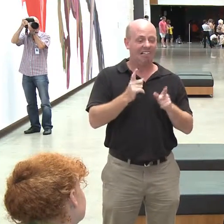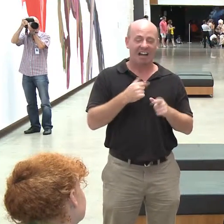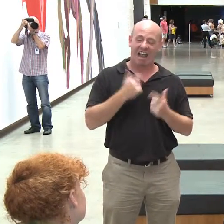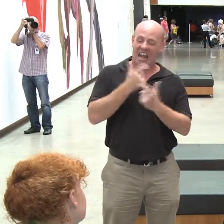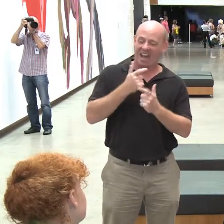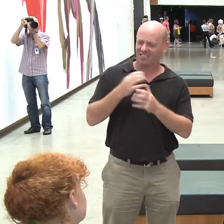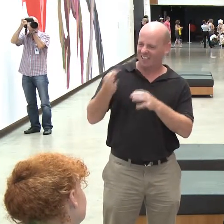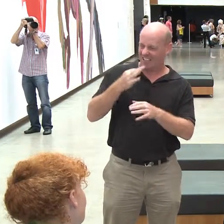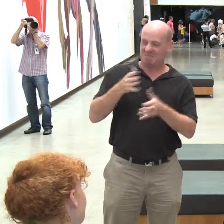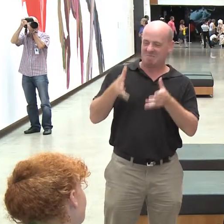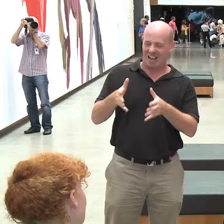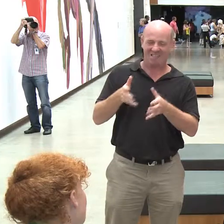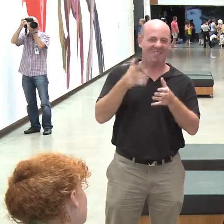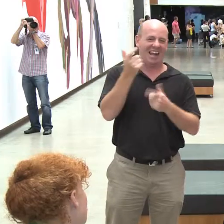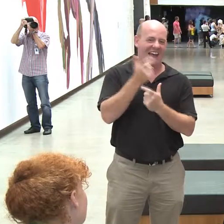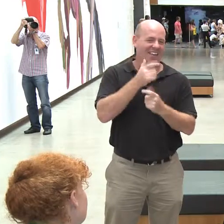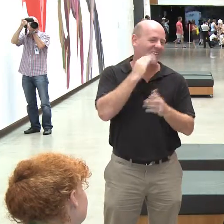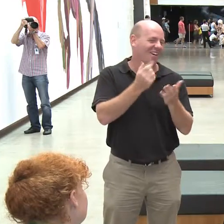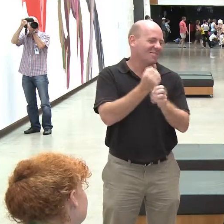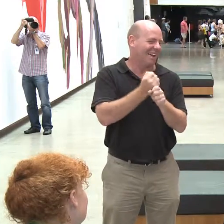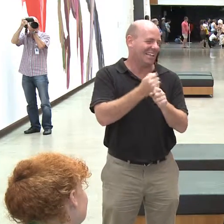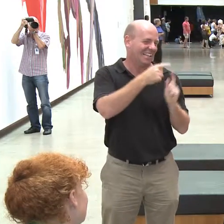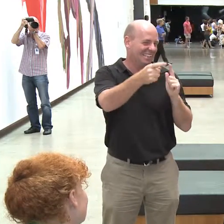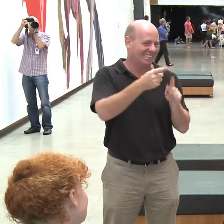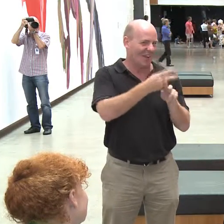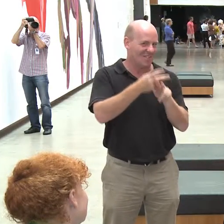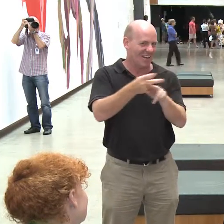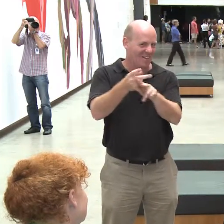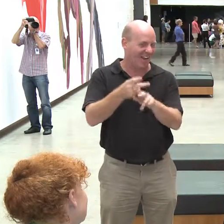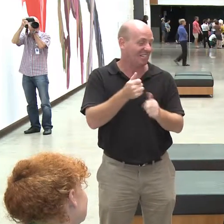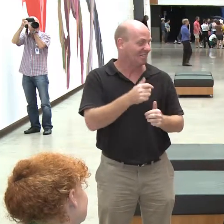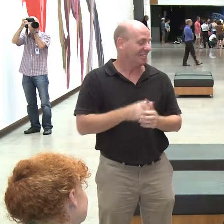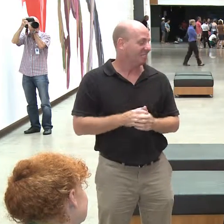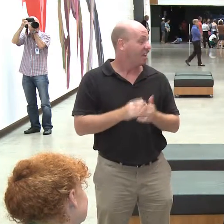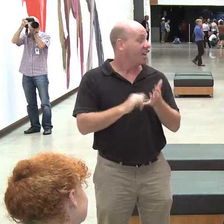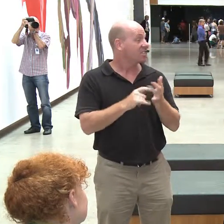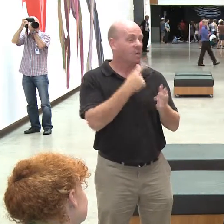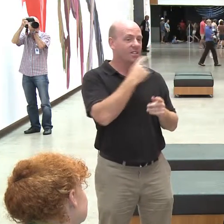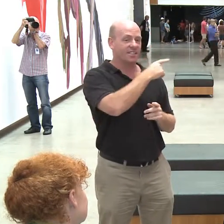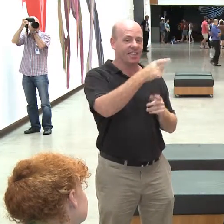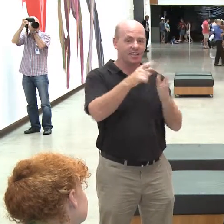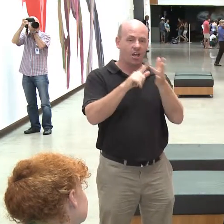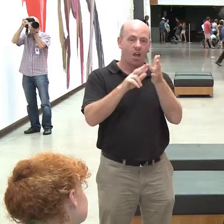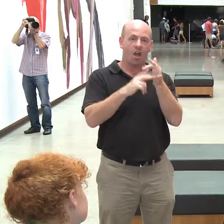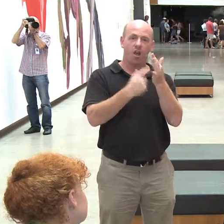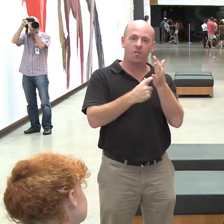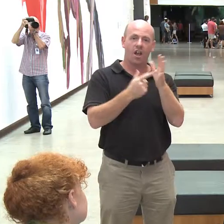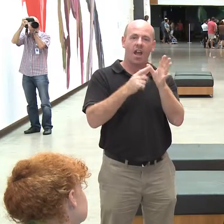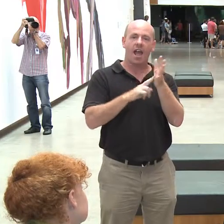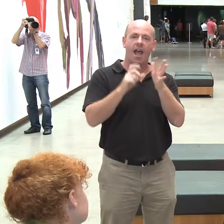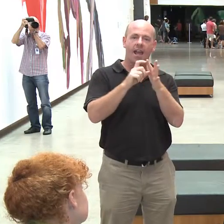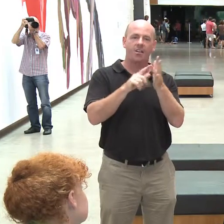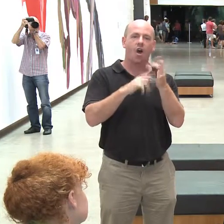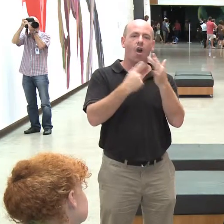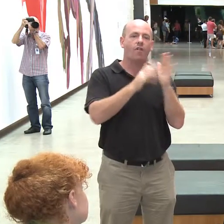laughed a lot while we were making the work. That's really great. So it says over and over down one side